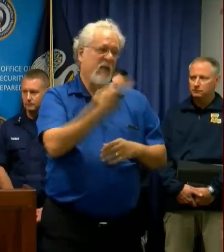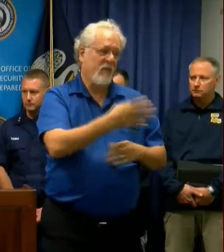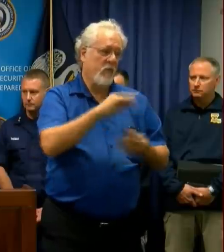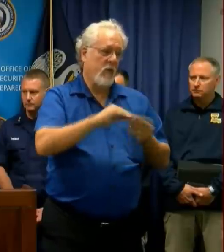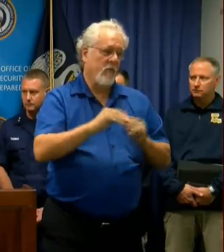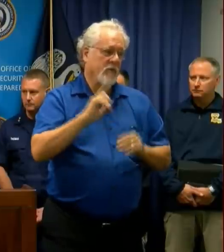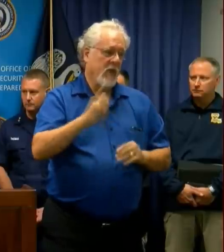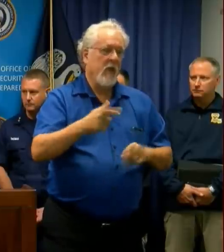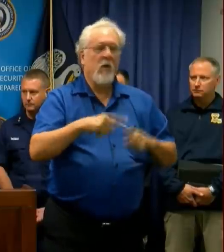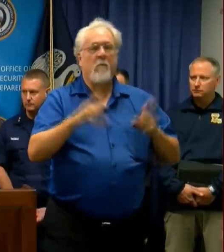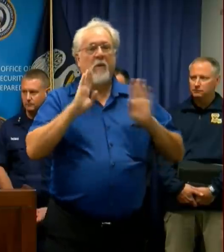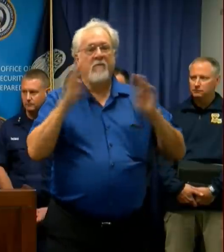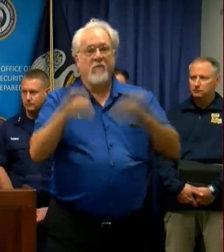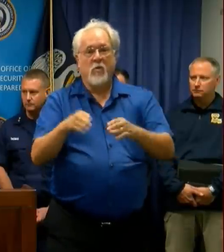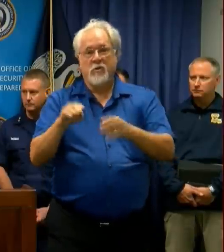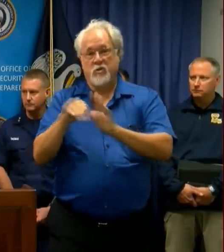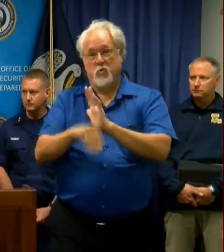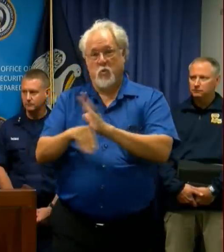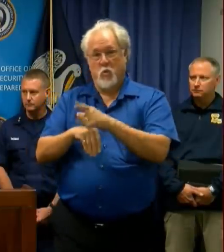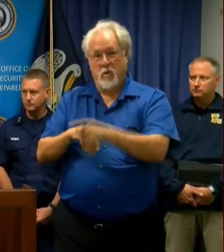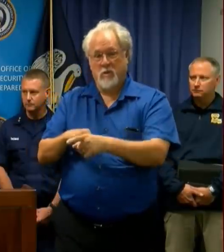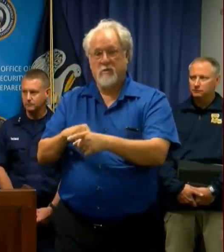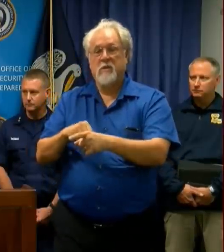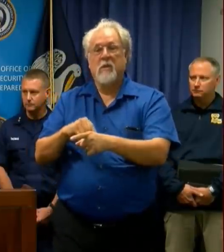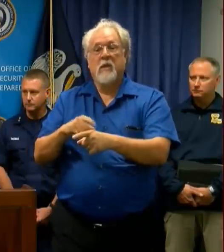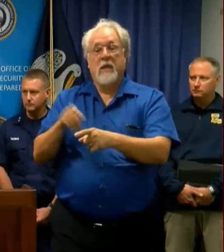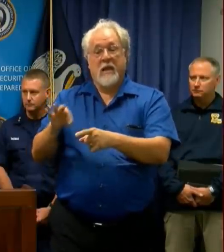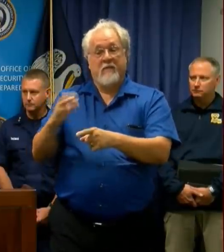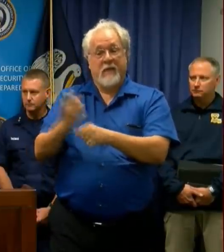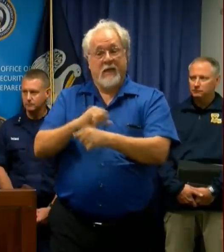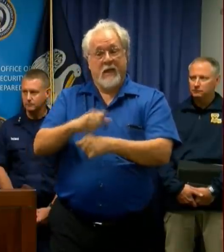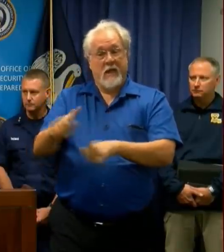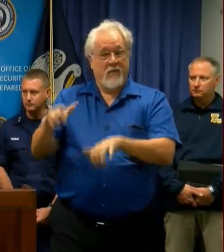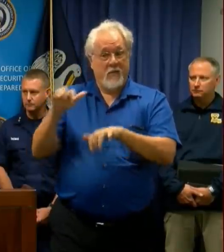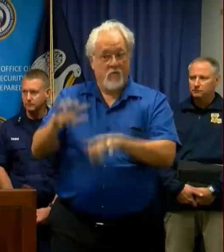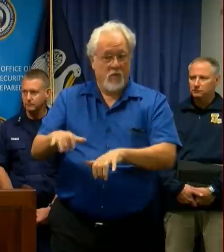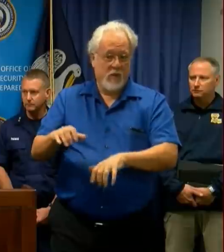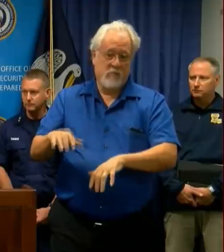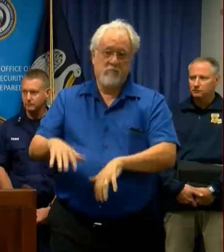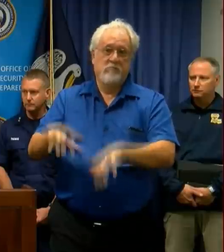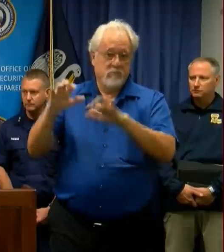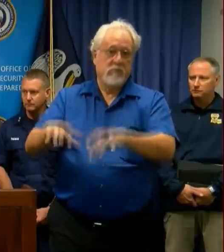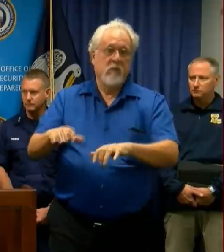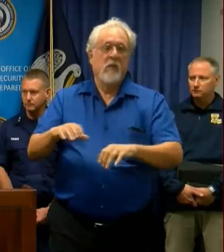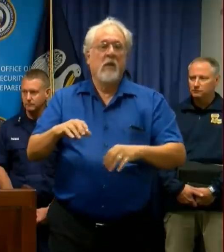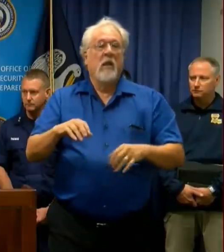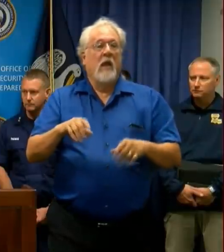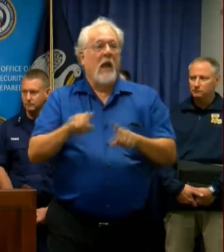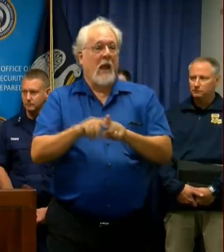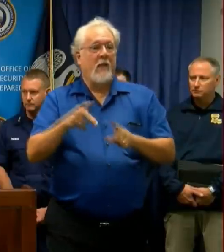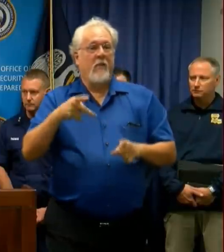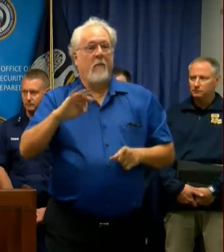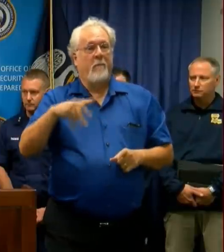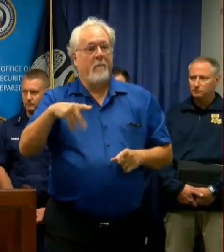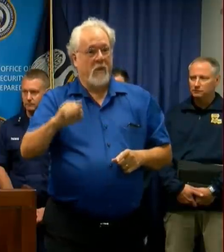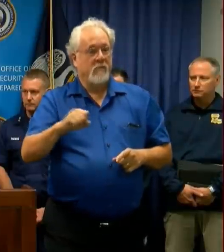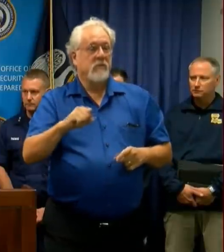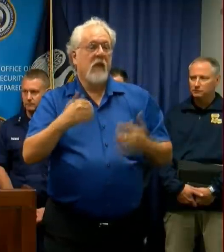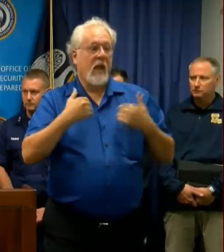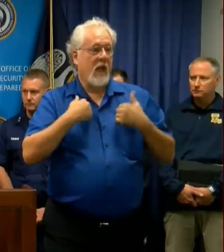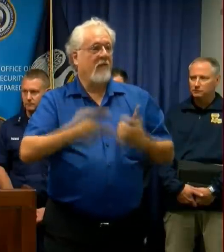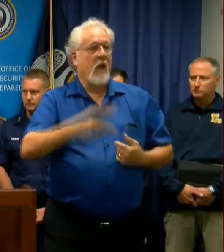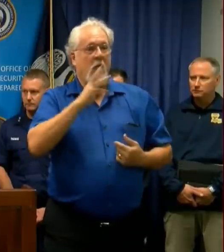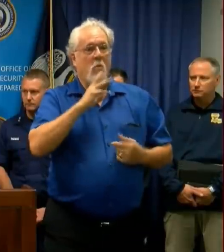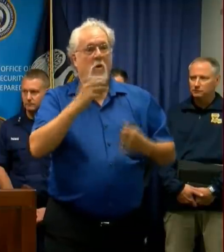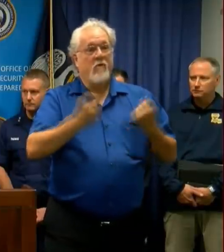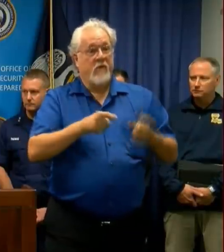But also we've been focused in New Orleans based on if they get another rain inundation and the capacity of the pumps. So we have high water vehicles